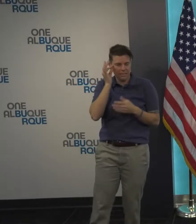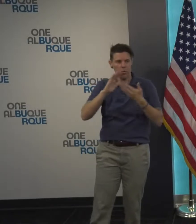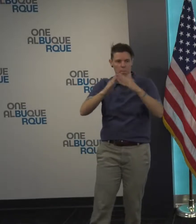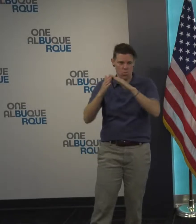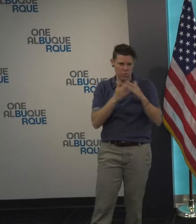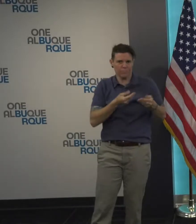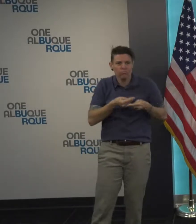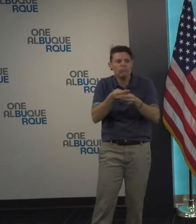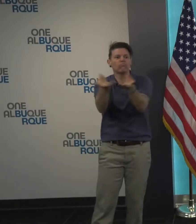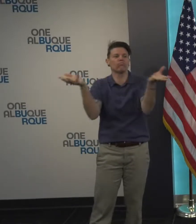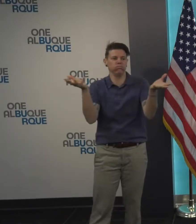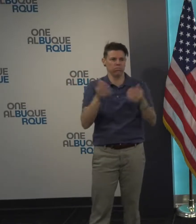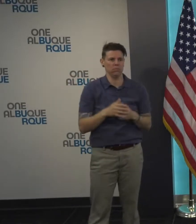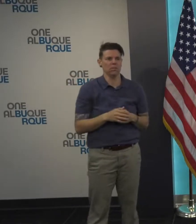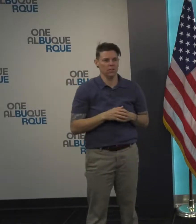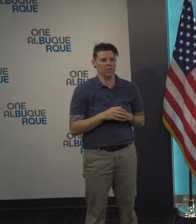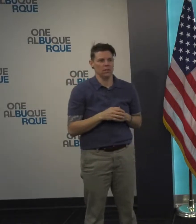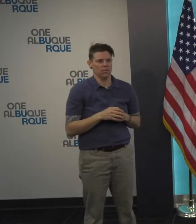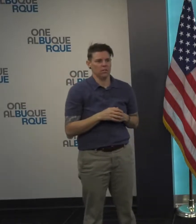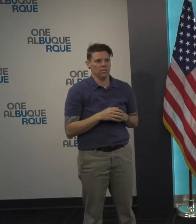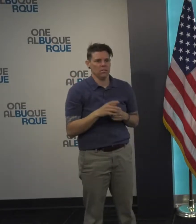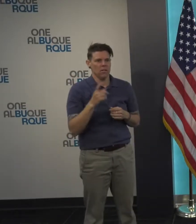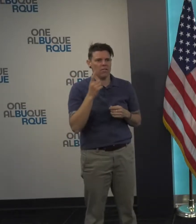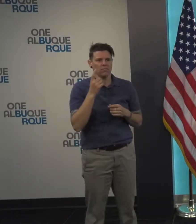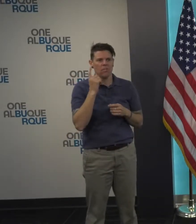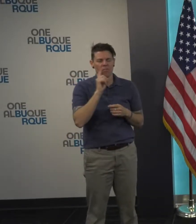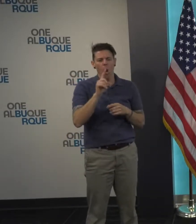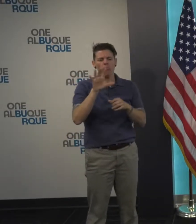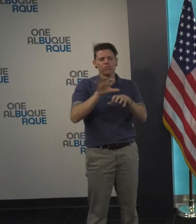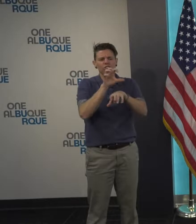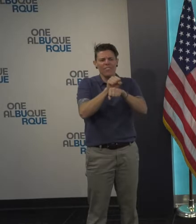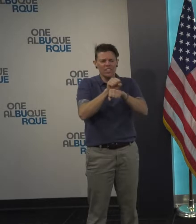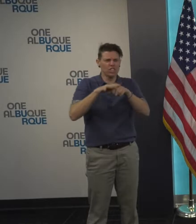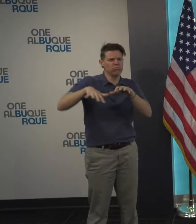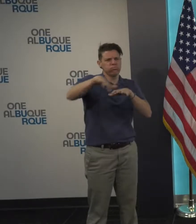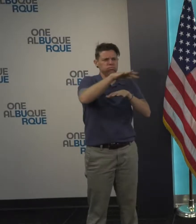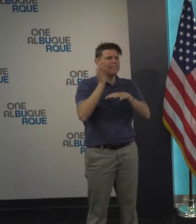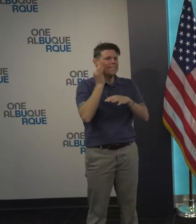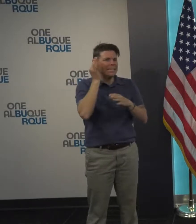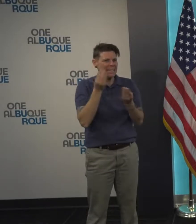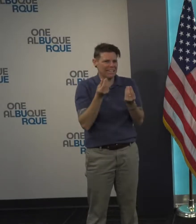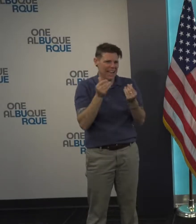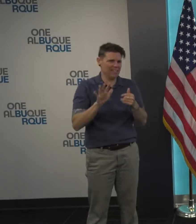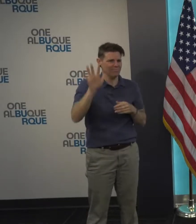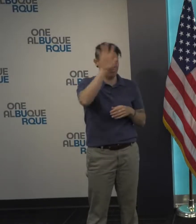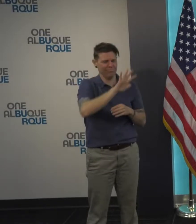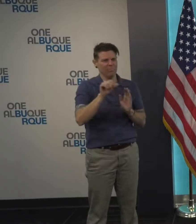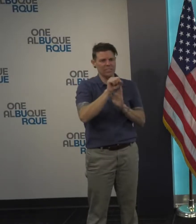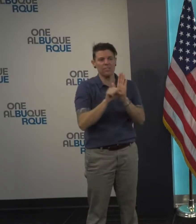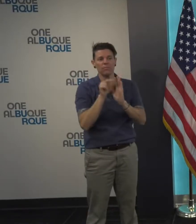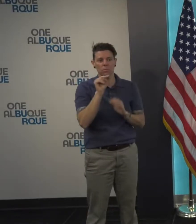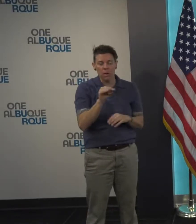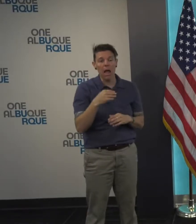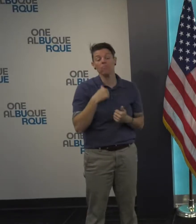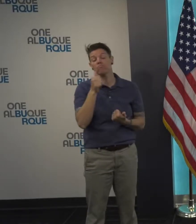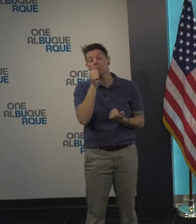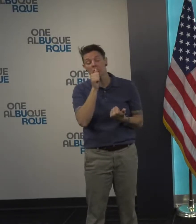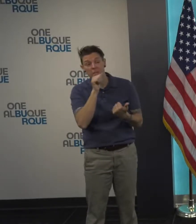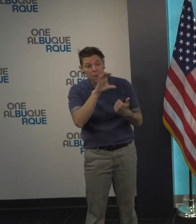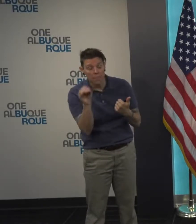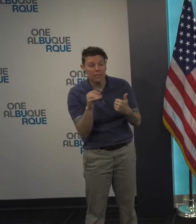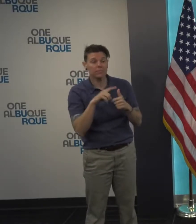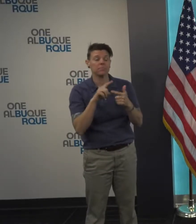the reservation that need it. And it's a wonderful group of collaborators, including private food producers, the Department of